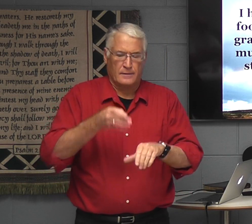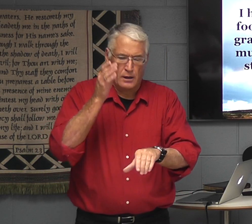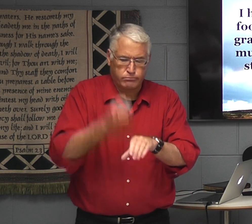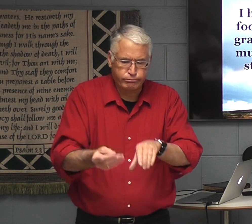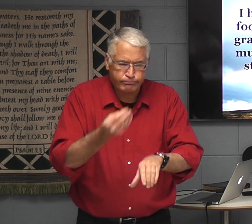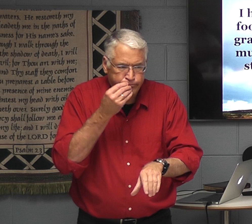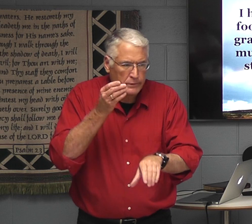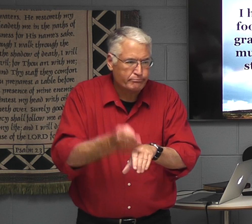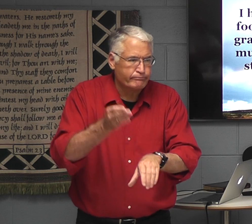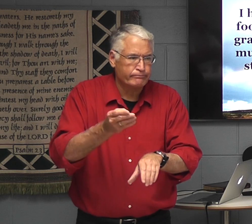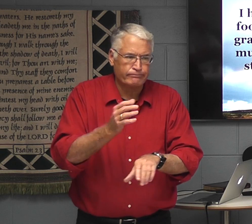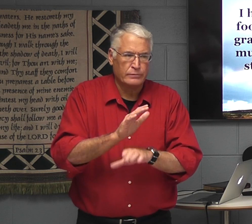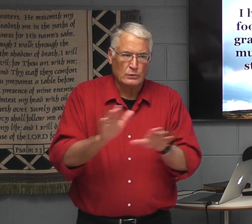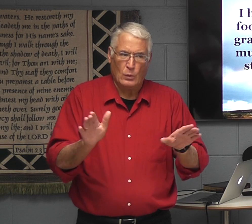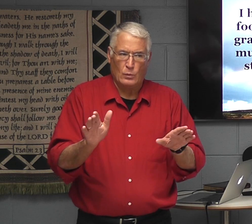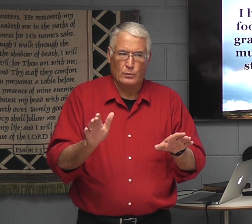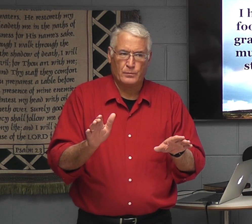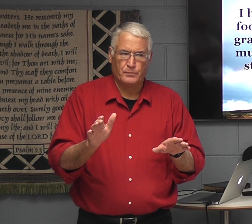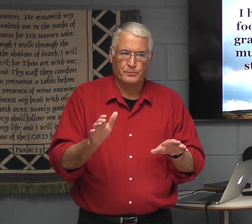while it's still alive, like cut it up and eat it.